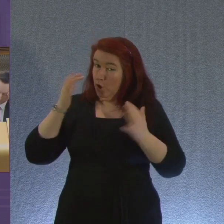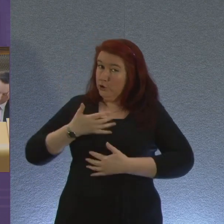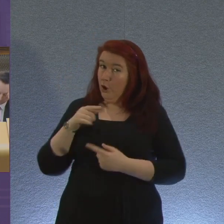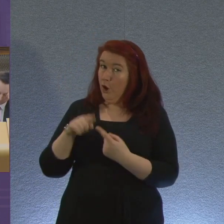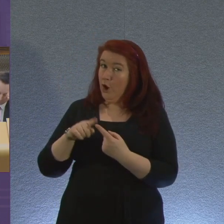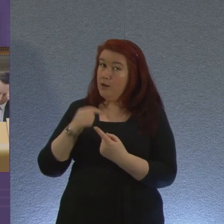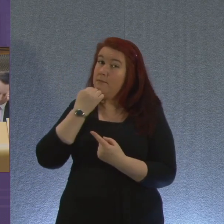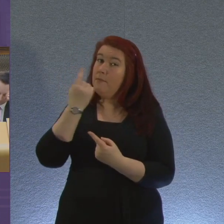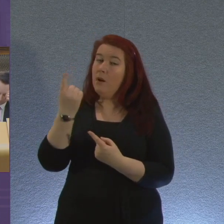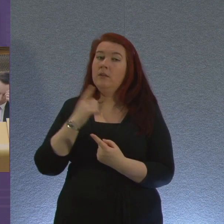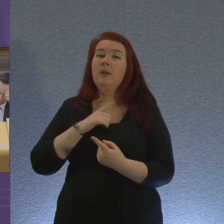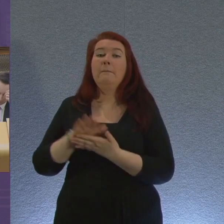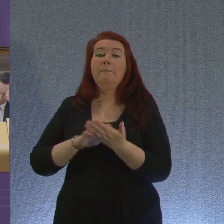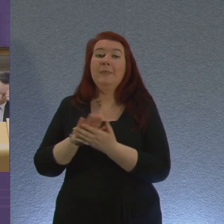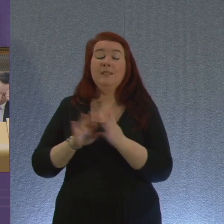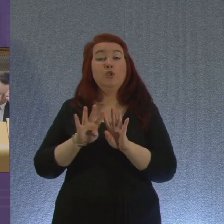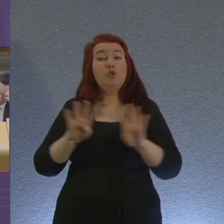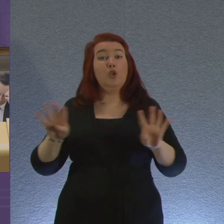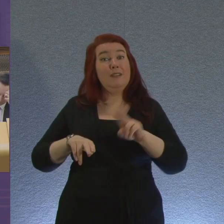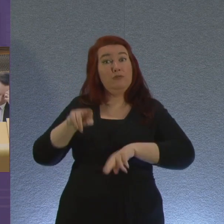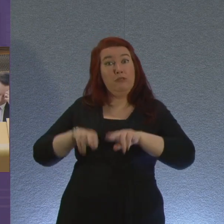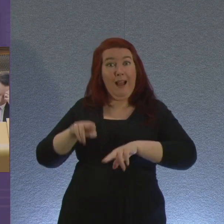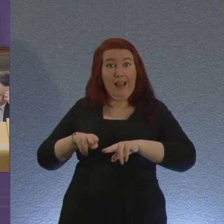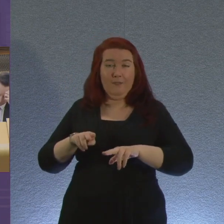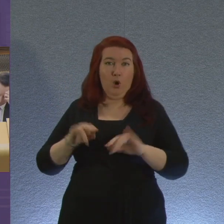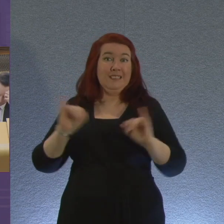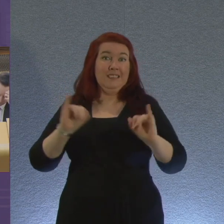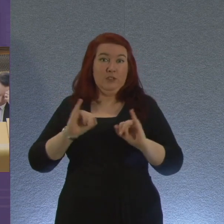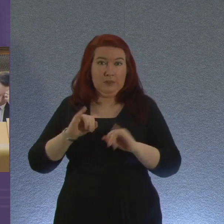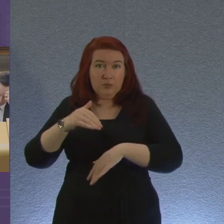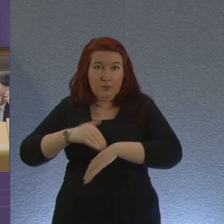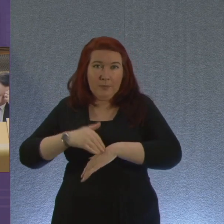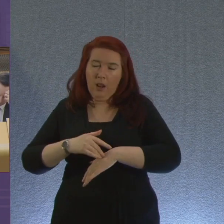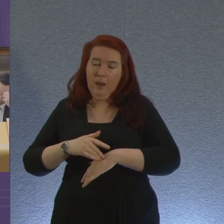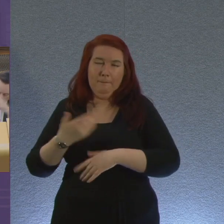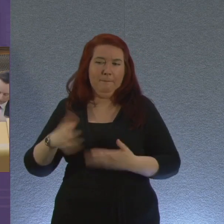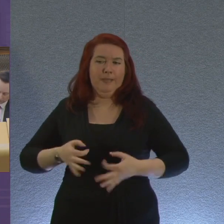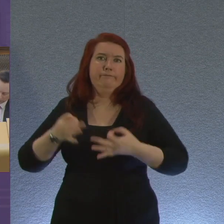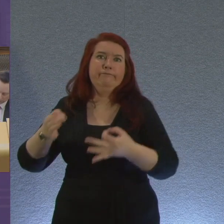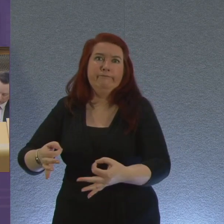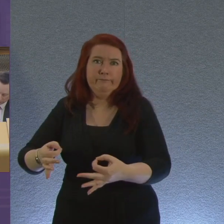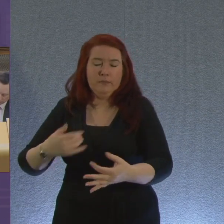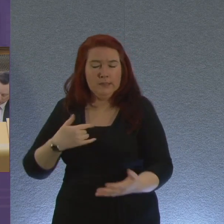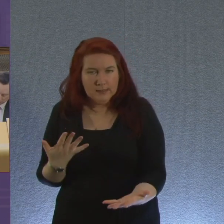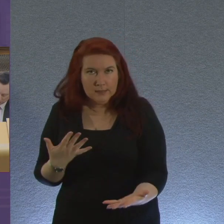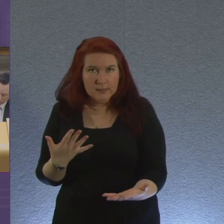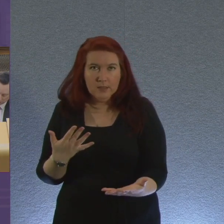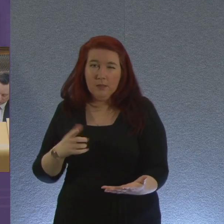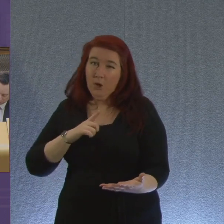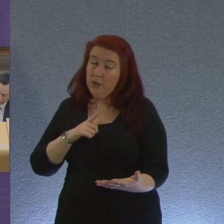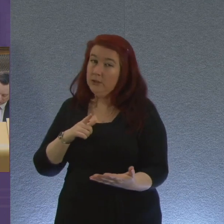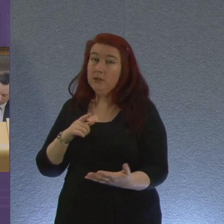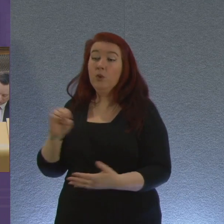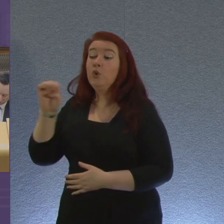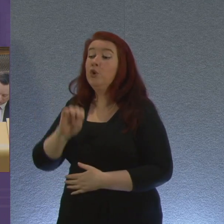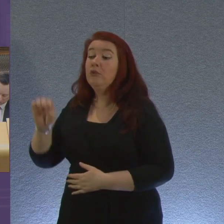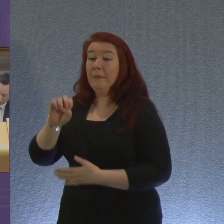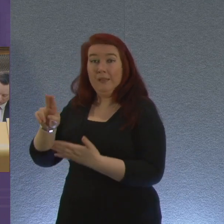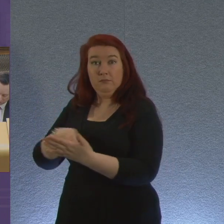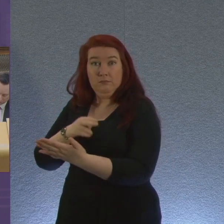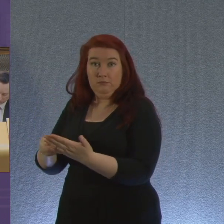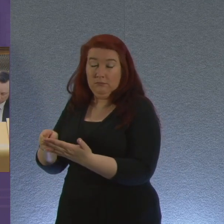the suspension of trial by jury in more serious criminal cases. Article 6 of the European Convention on Human Rights